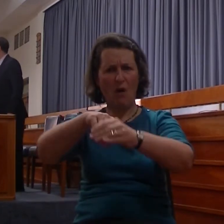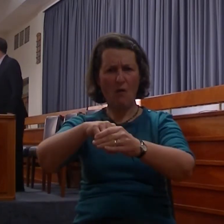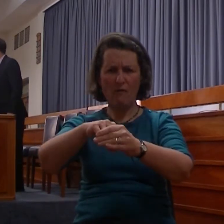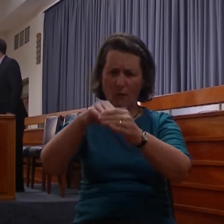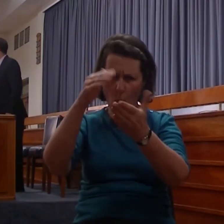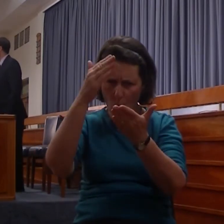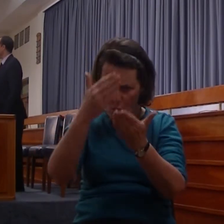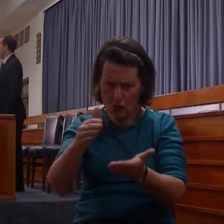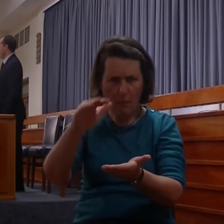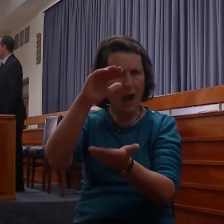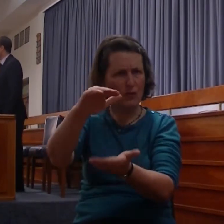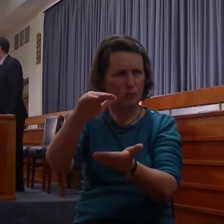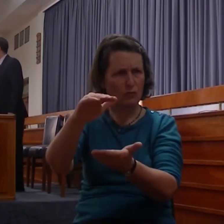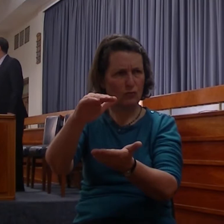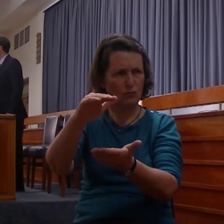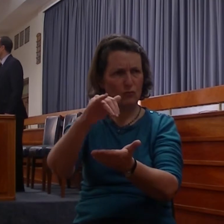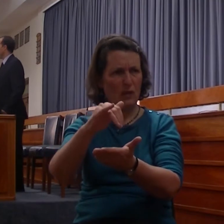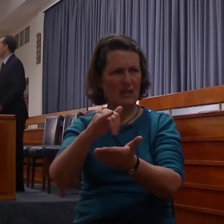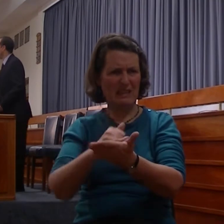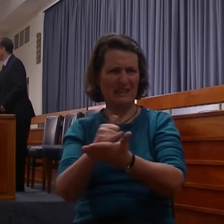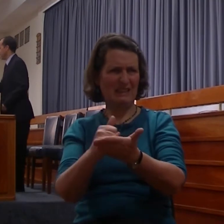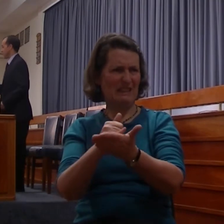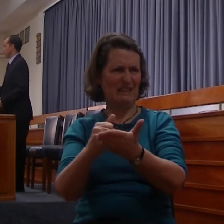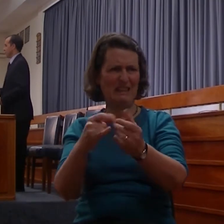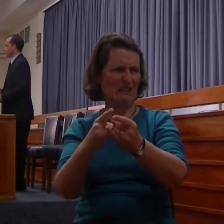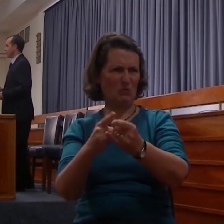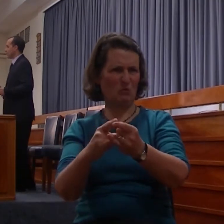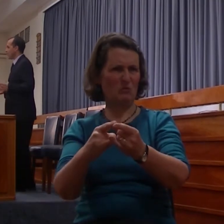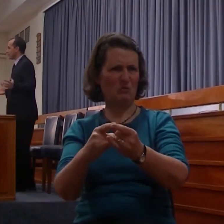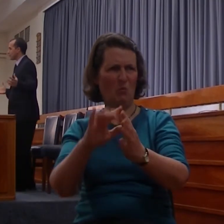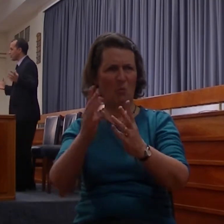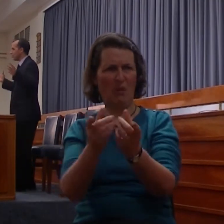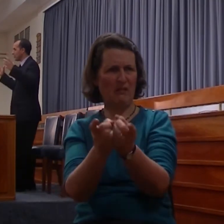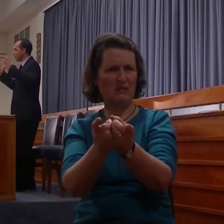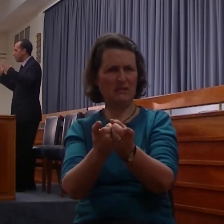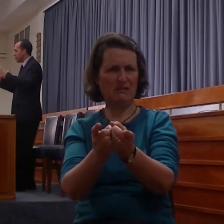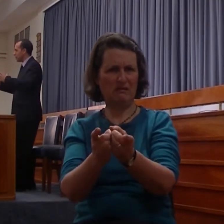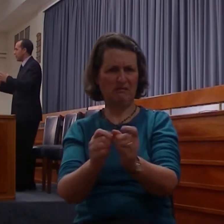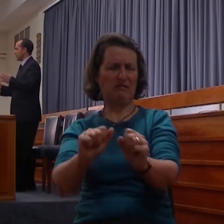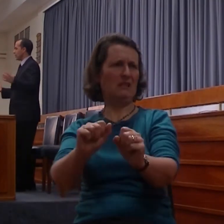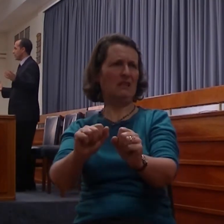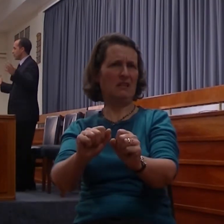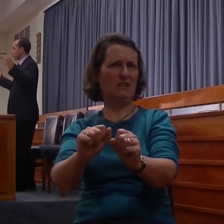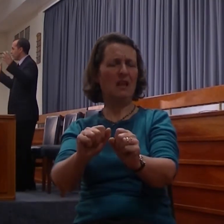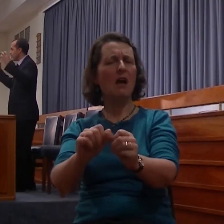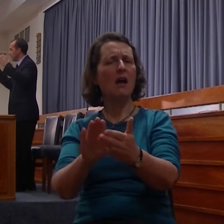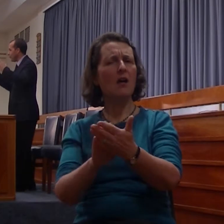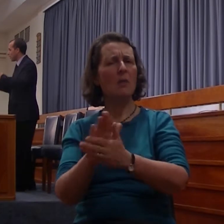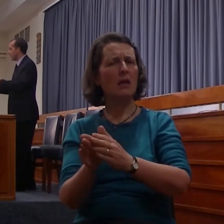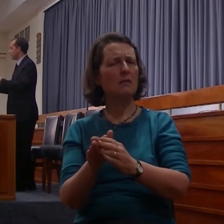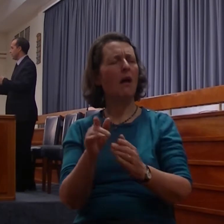were false teachers involved with idolatry, involved with immorality, with